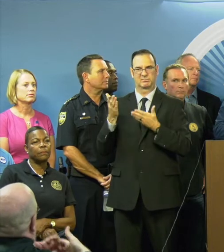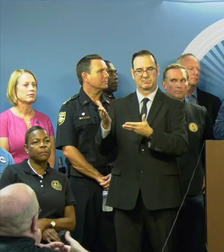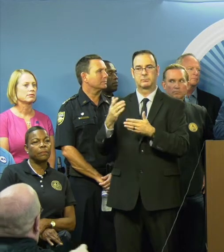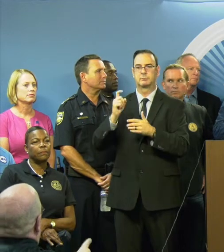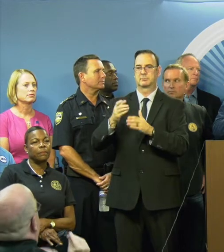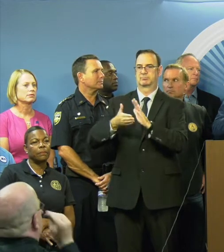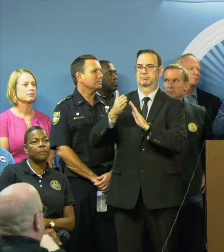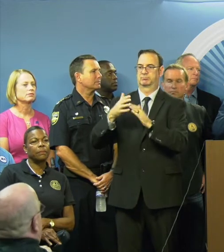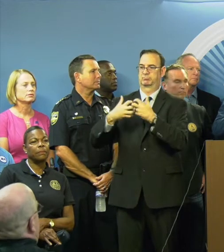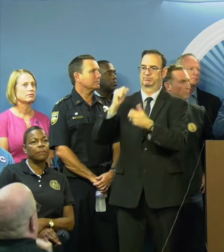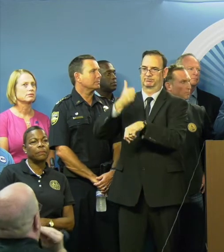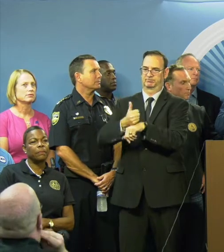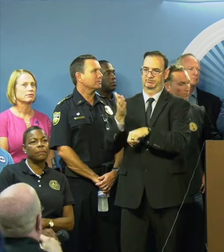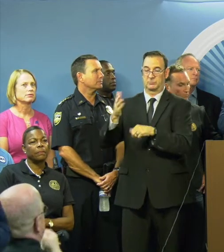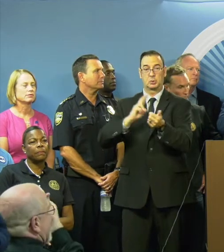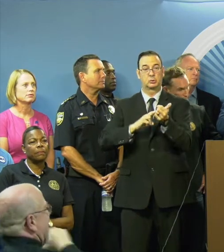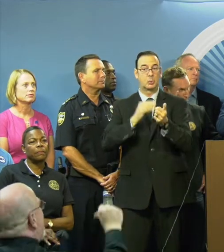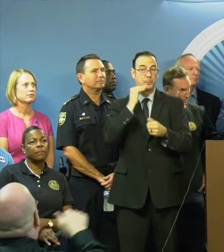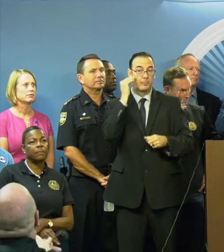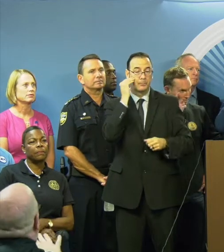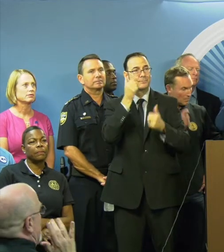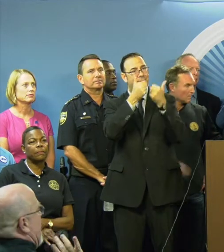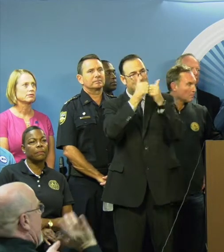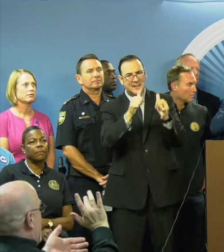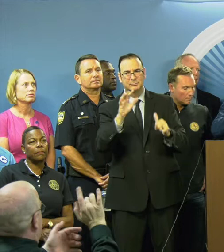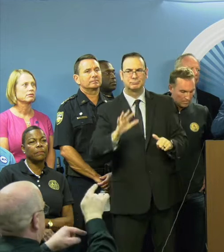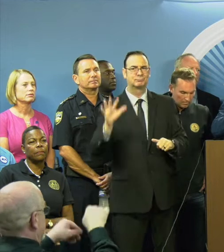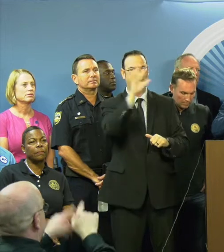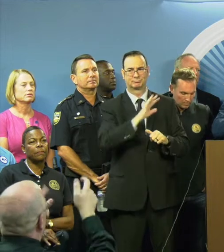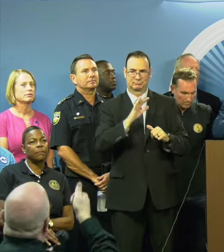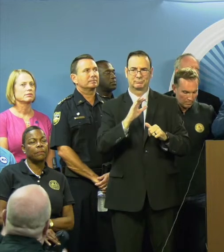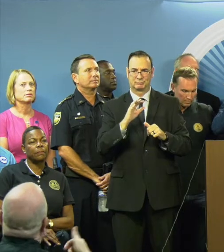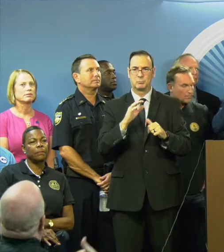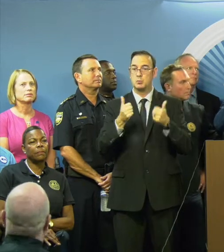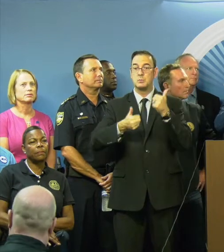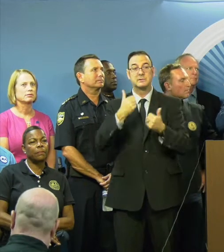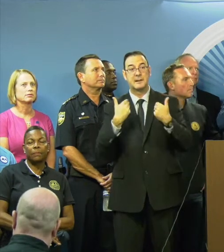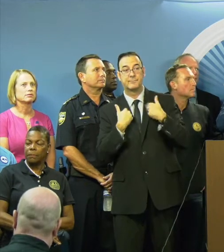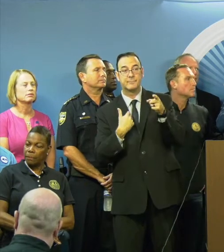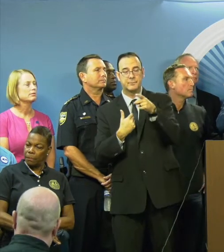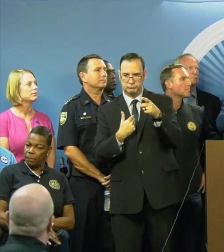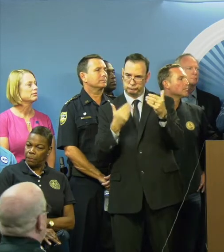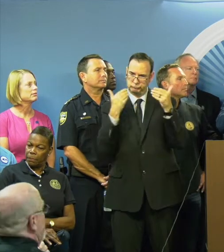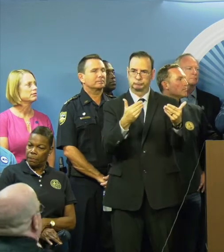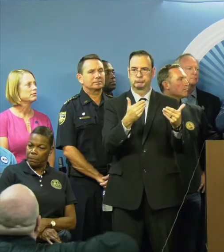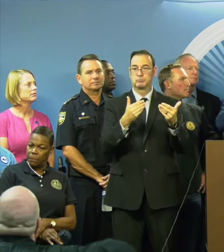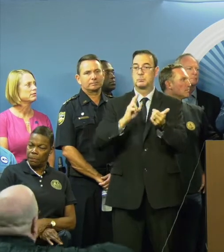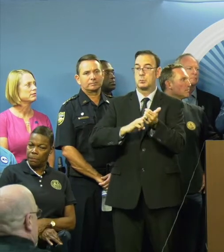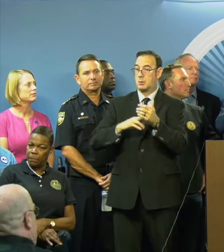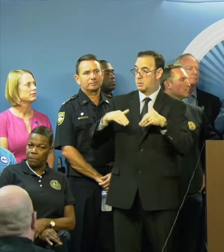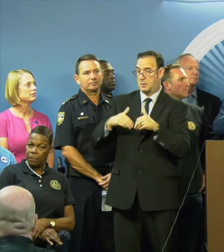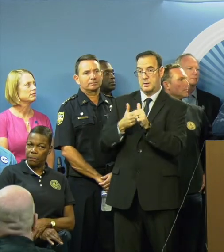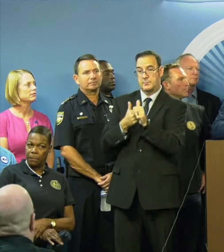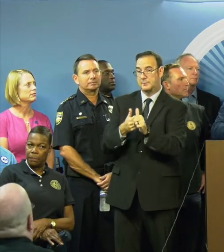put in the nursing homes. You can go to any county, click on it, and you'll see which nursing homes have it, which nursing homes still haven't complied or